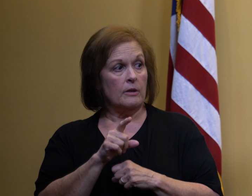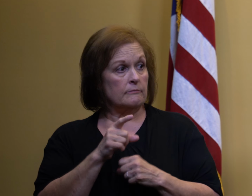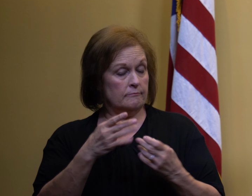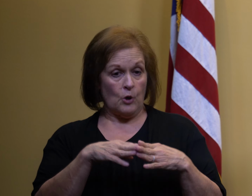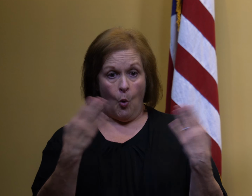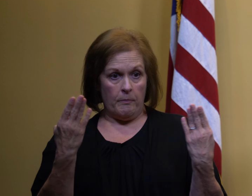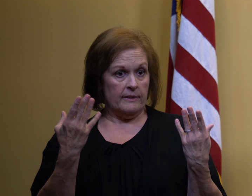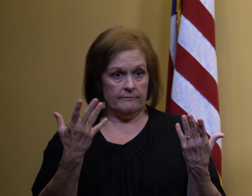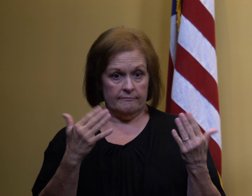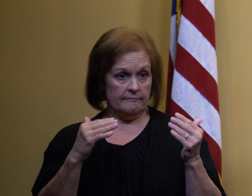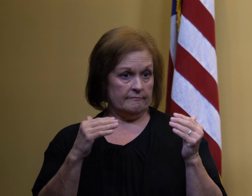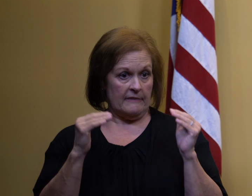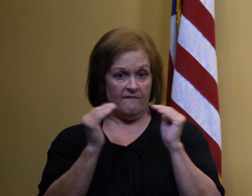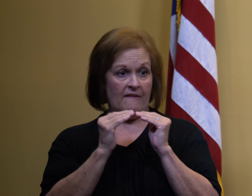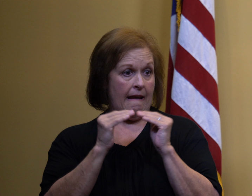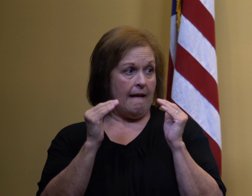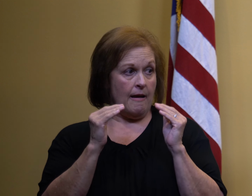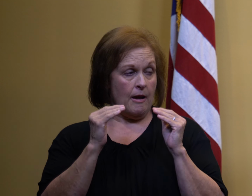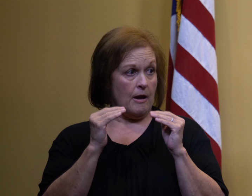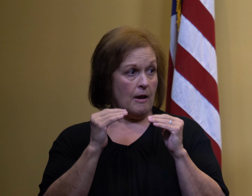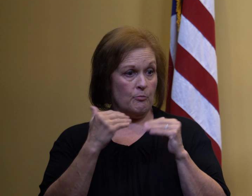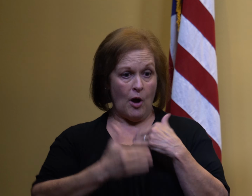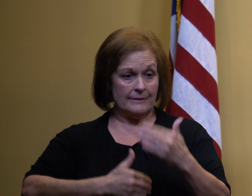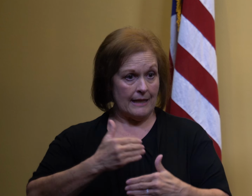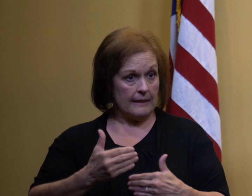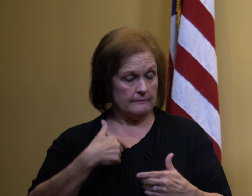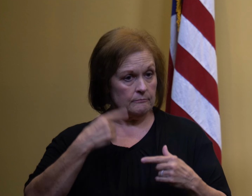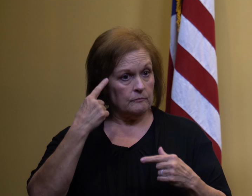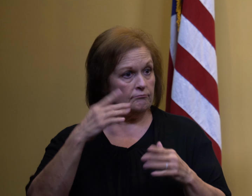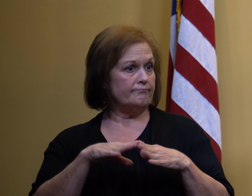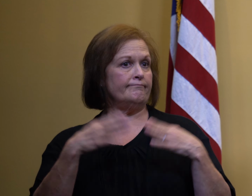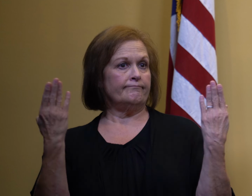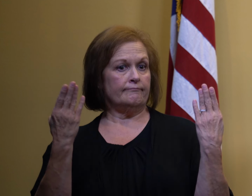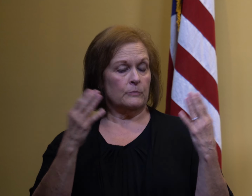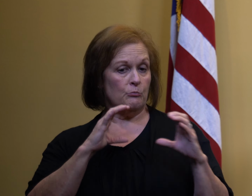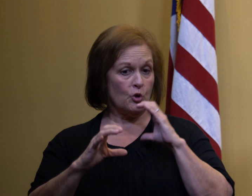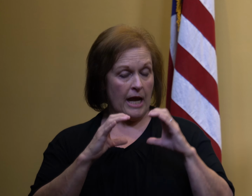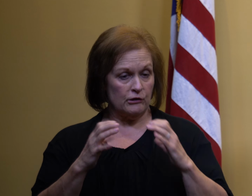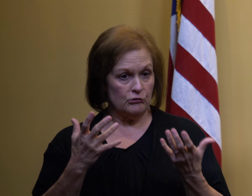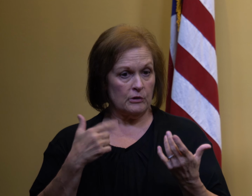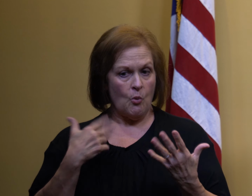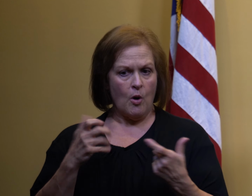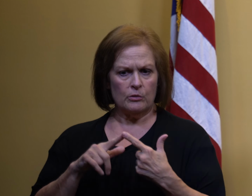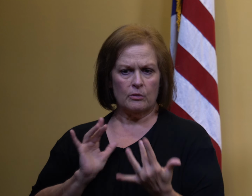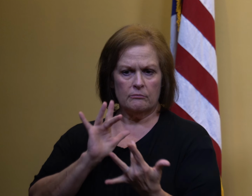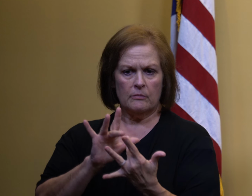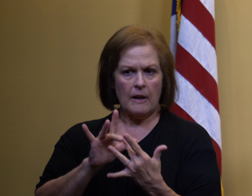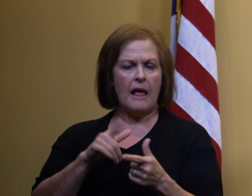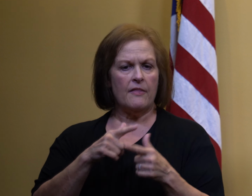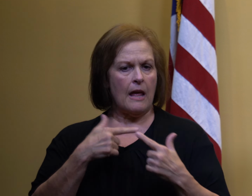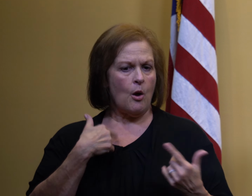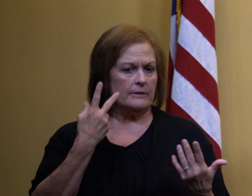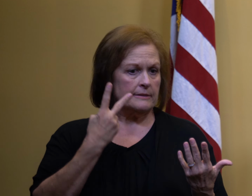open and a fair process, meaning I'm open-minded, but I want to do that outreach to him. Then I'll know what my full complement